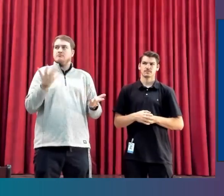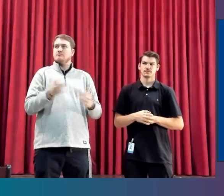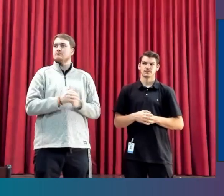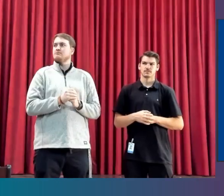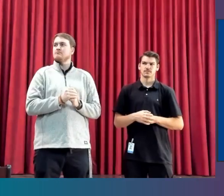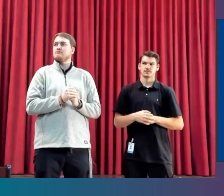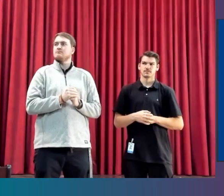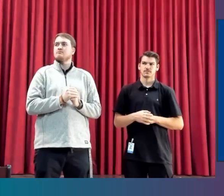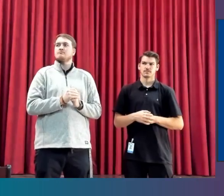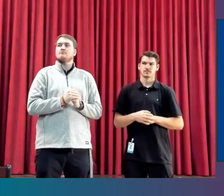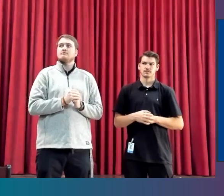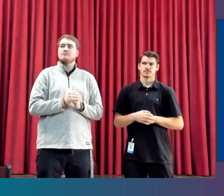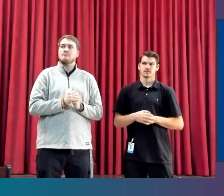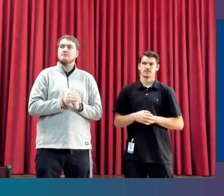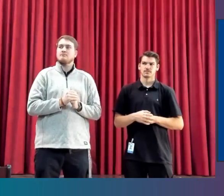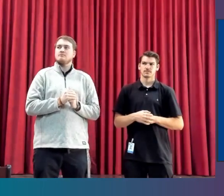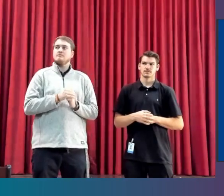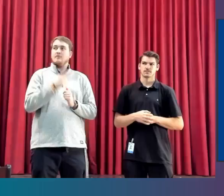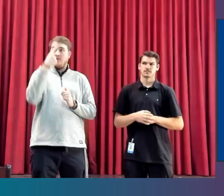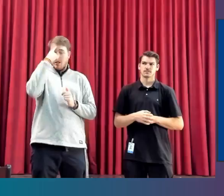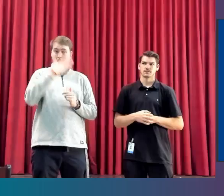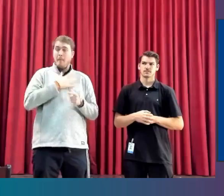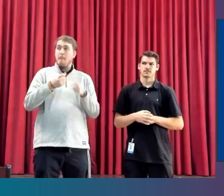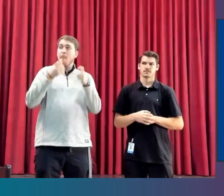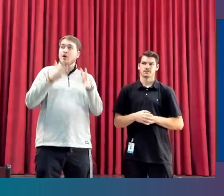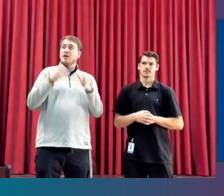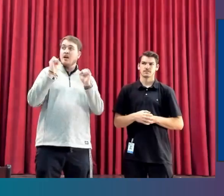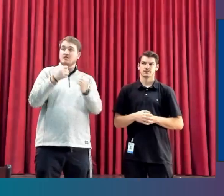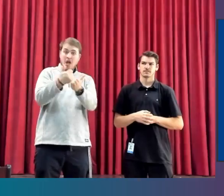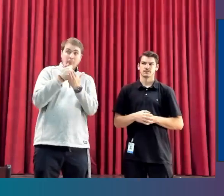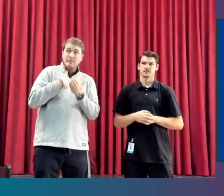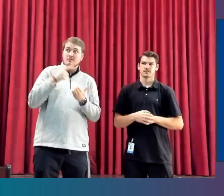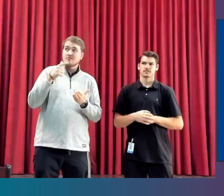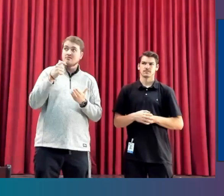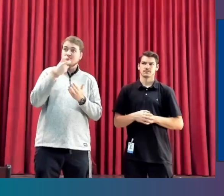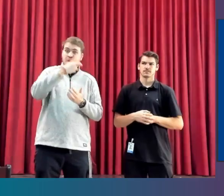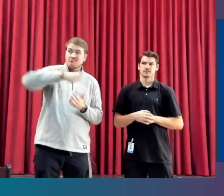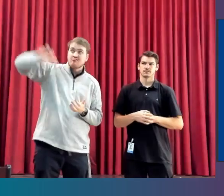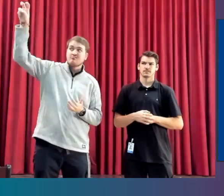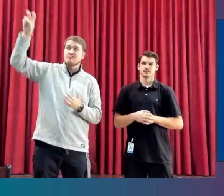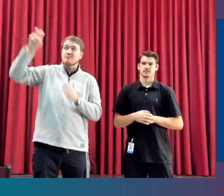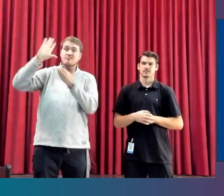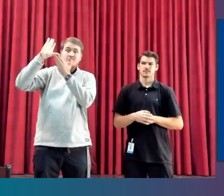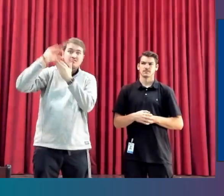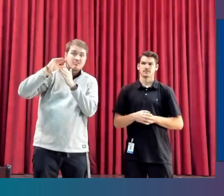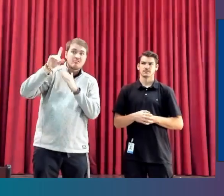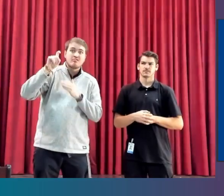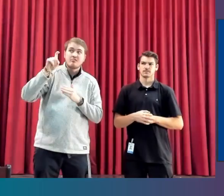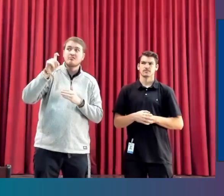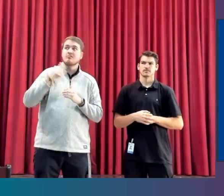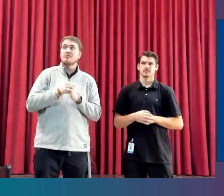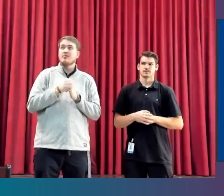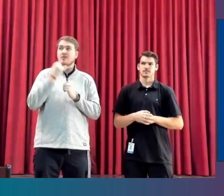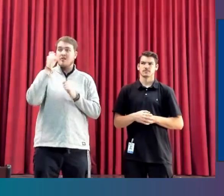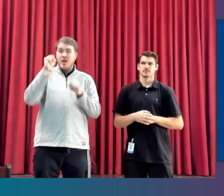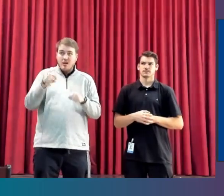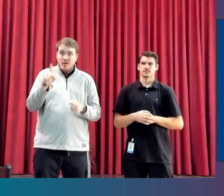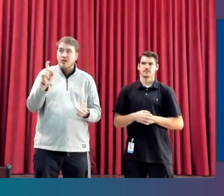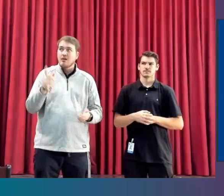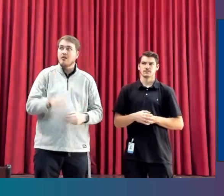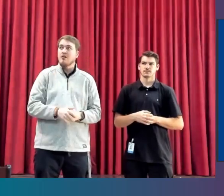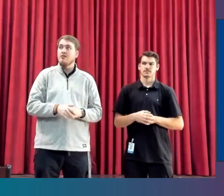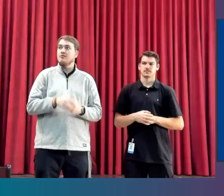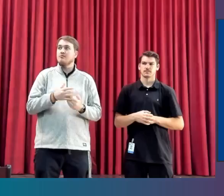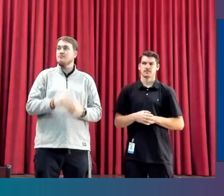maybe using Section 8, I don't know, but I haven't been able to get that, you know. I've been asking